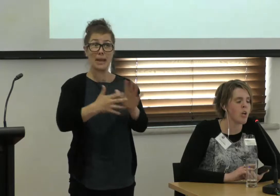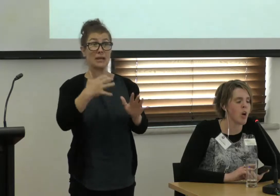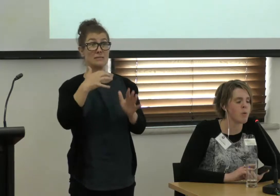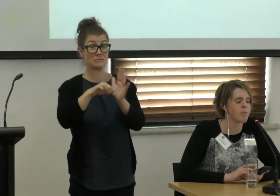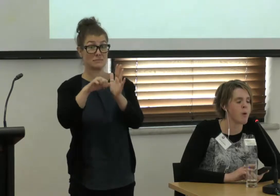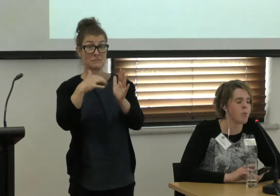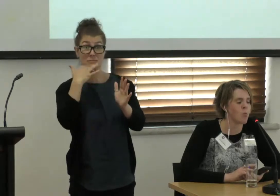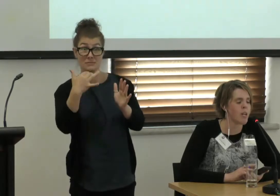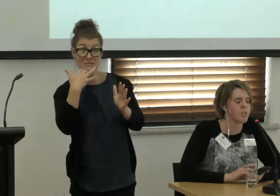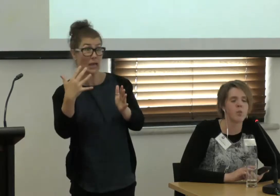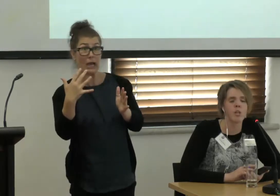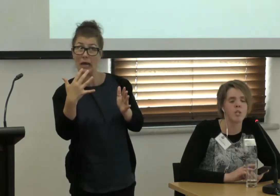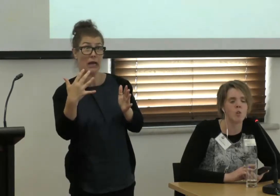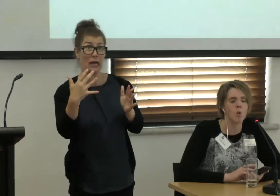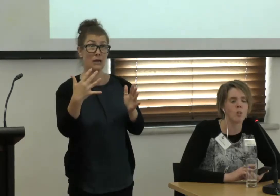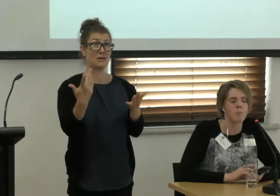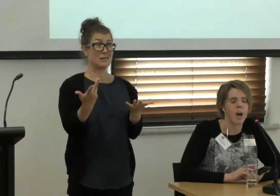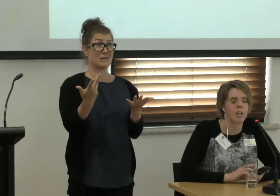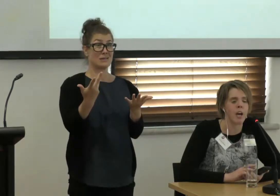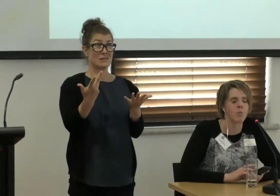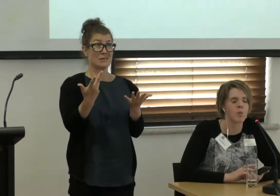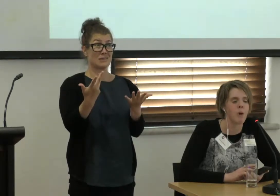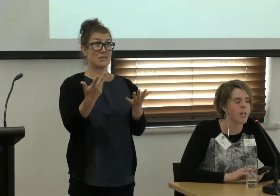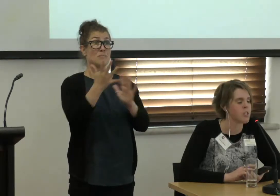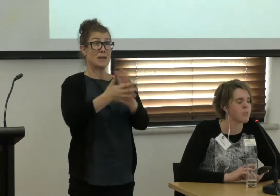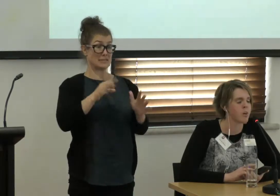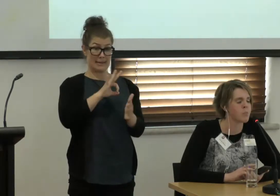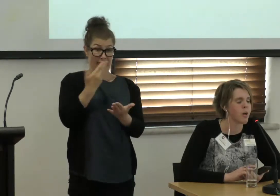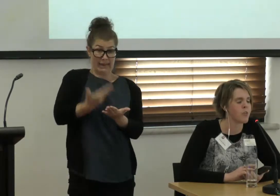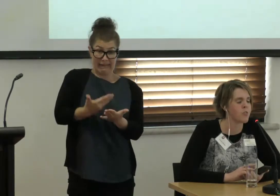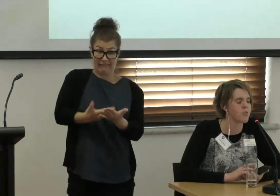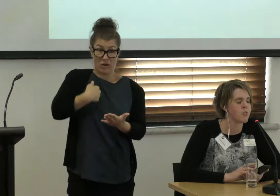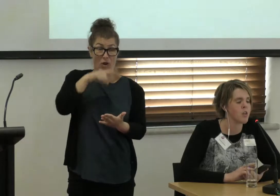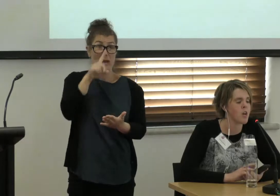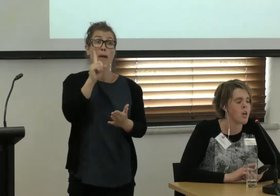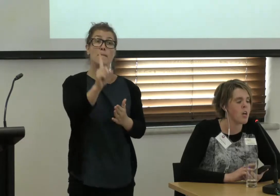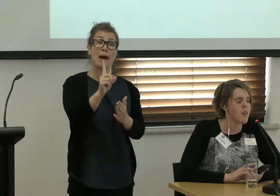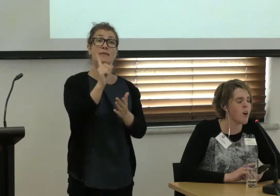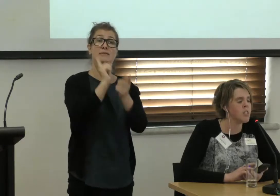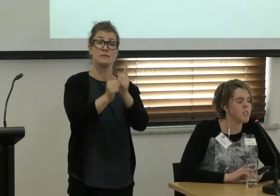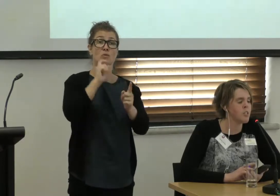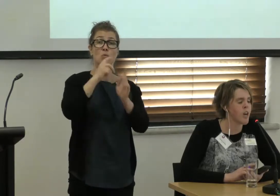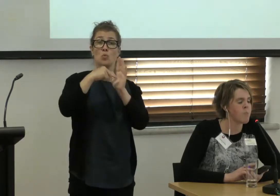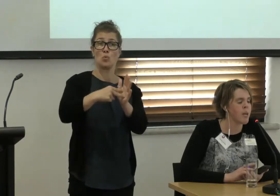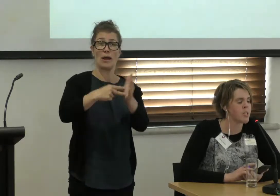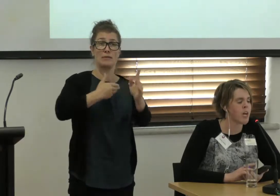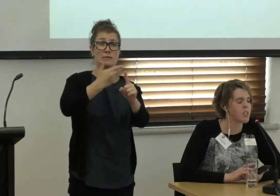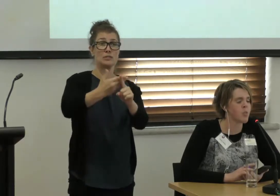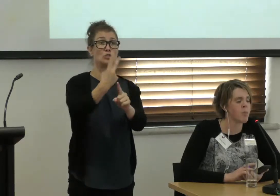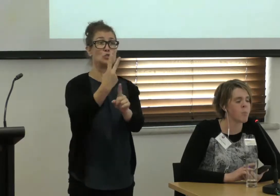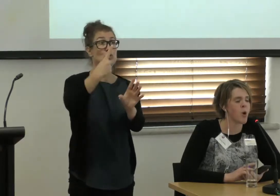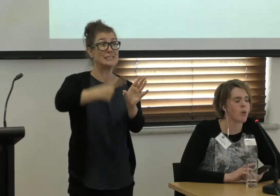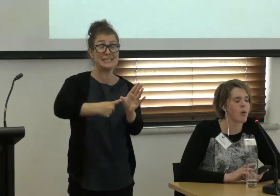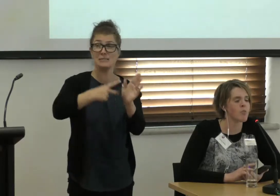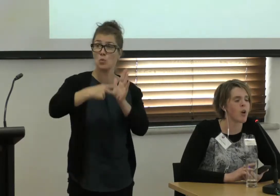not uncommon for people to wait 2 years or more to be allocated with a package in the first place. There are still state-based aids and